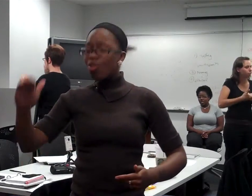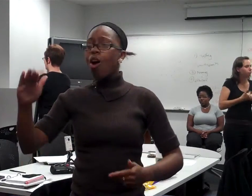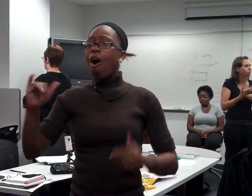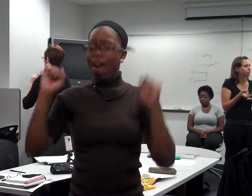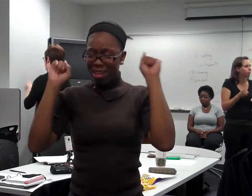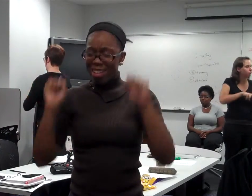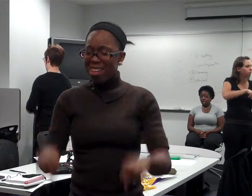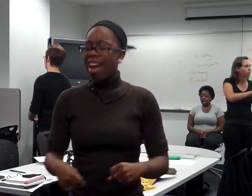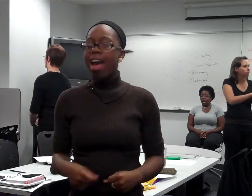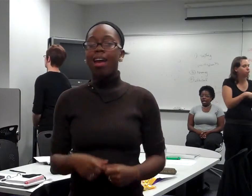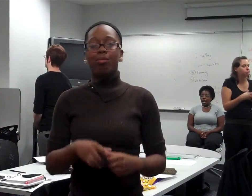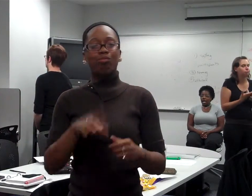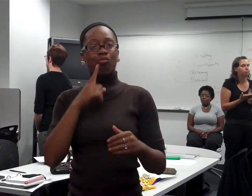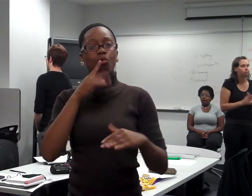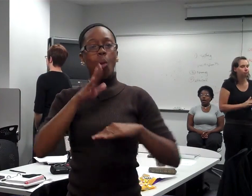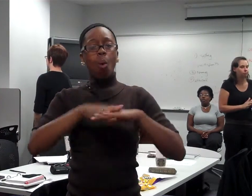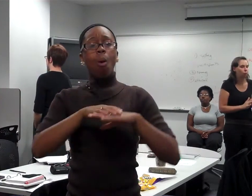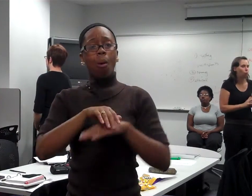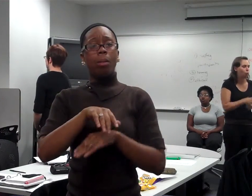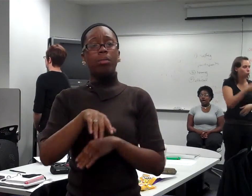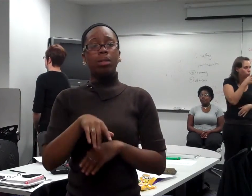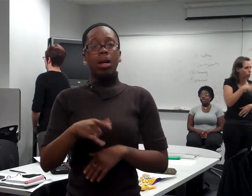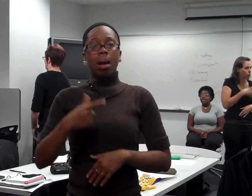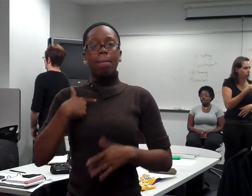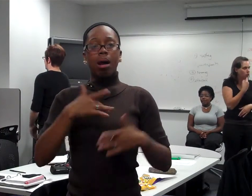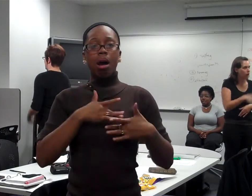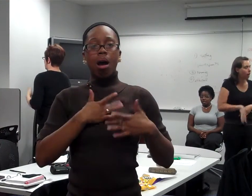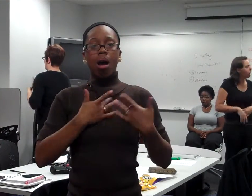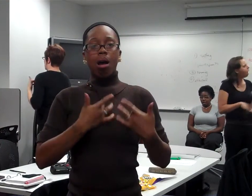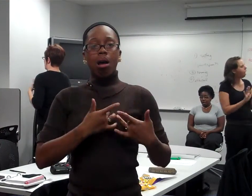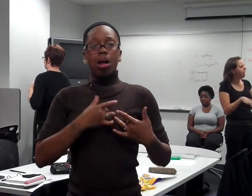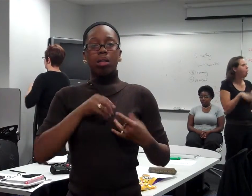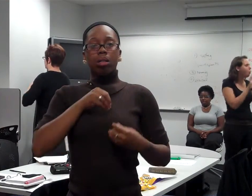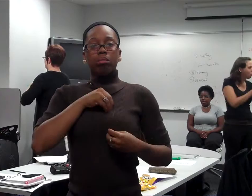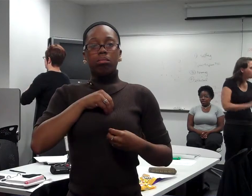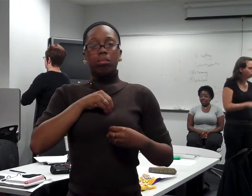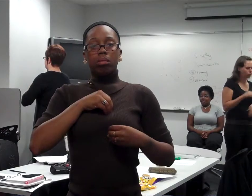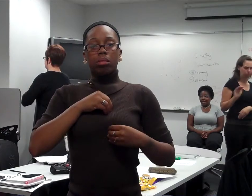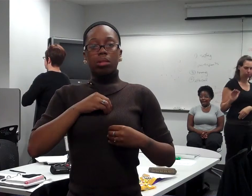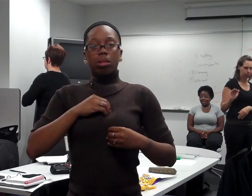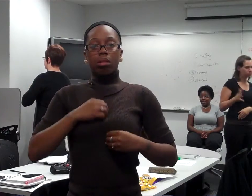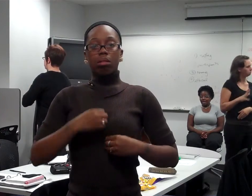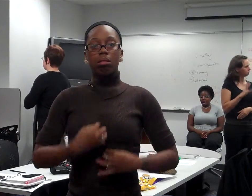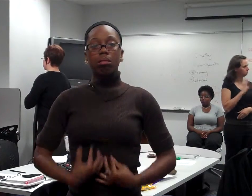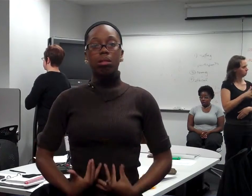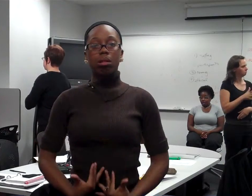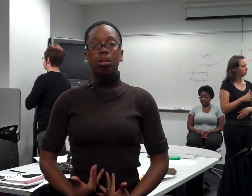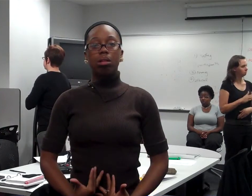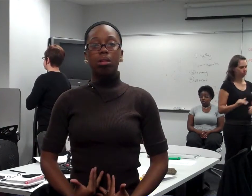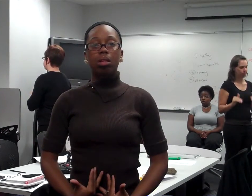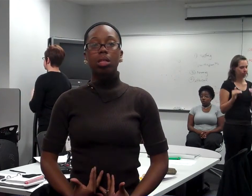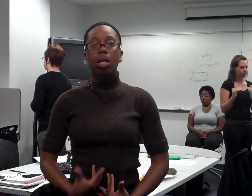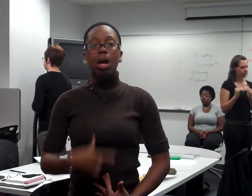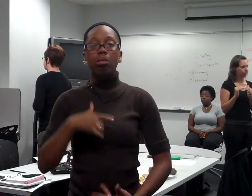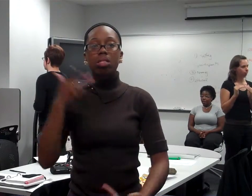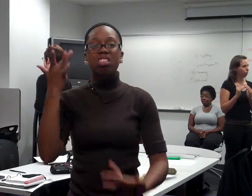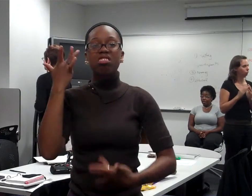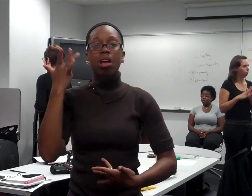Space Mountain. And my heart dropped into my stomach. The last thing I wanted was for my son